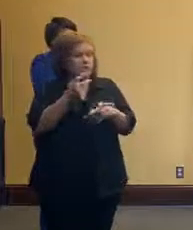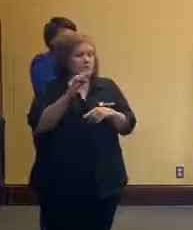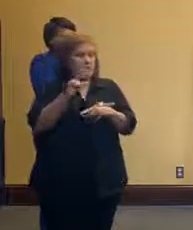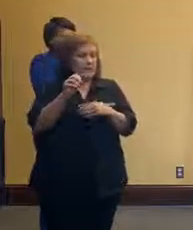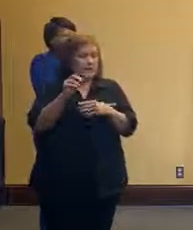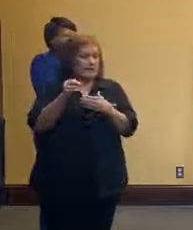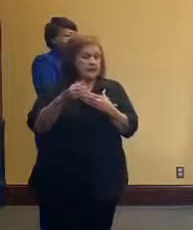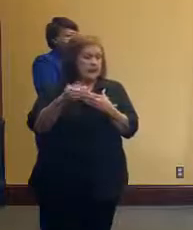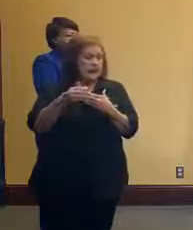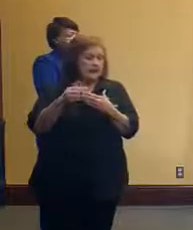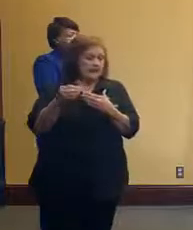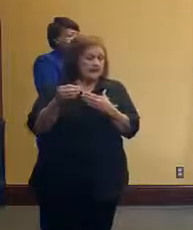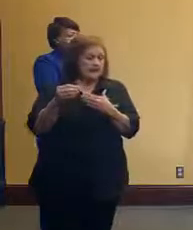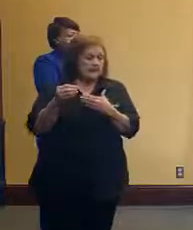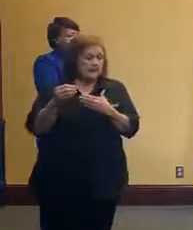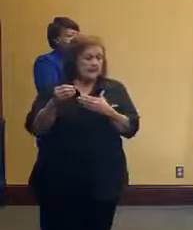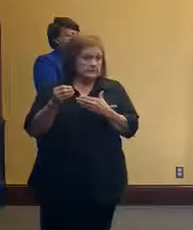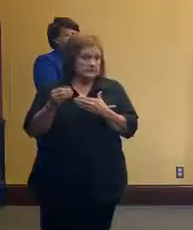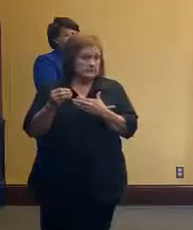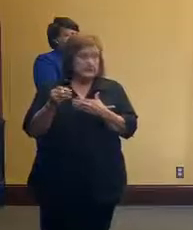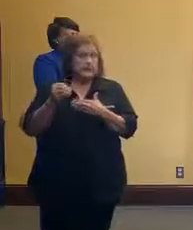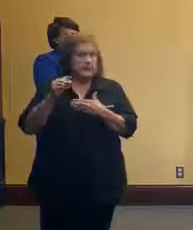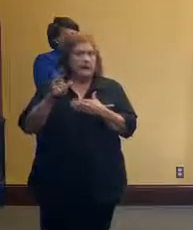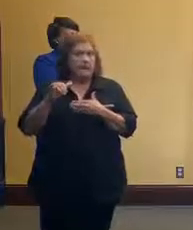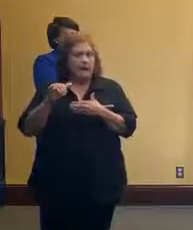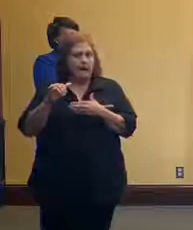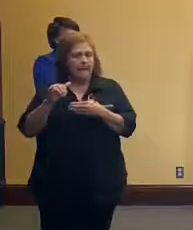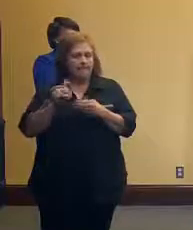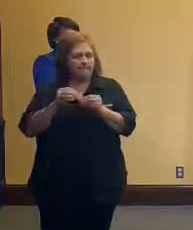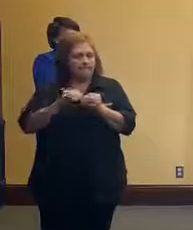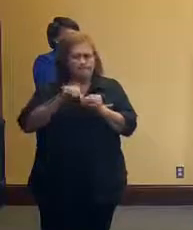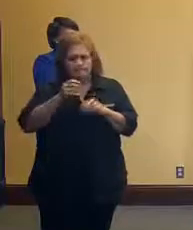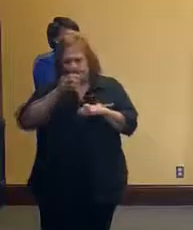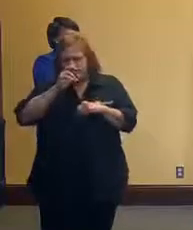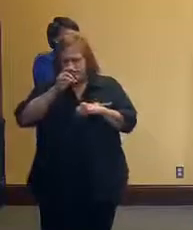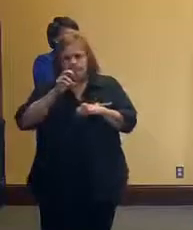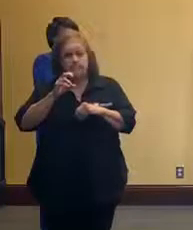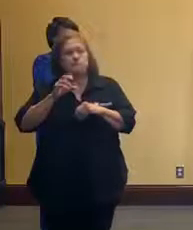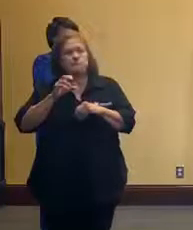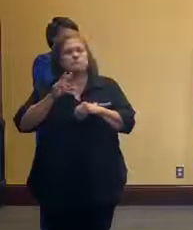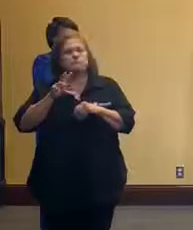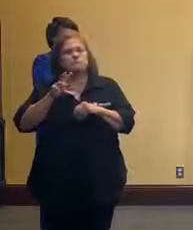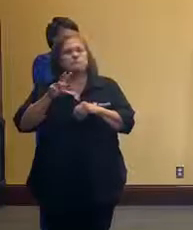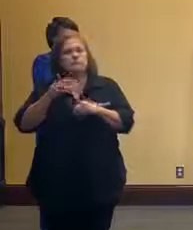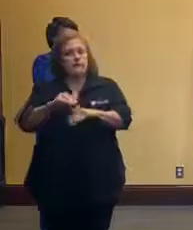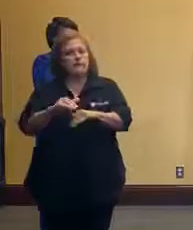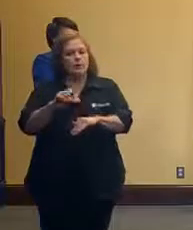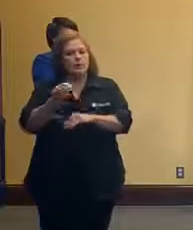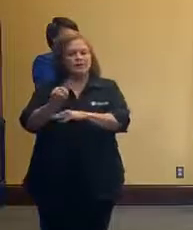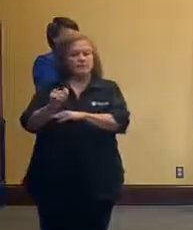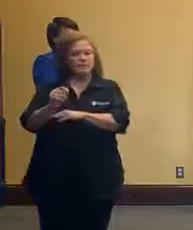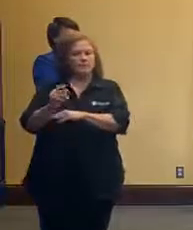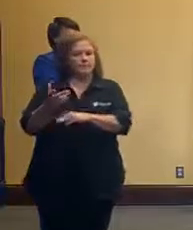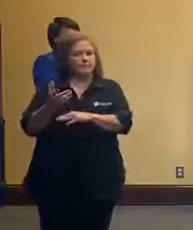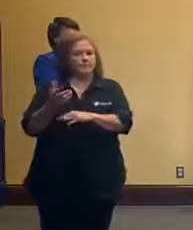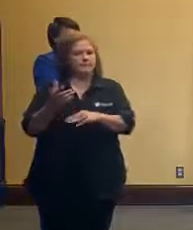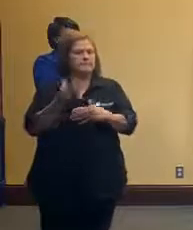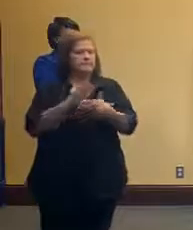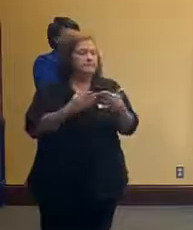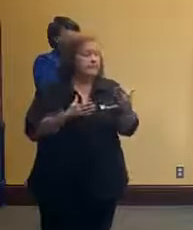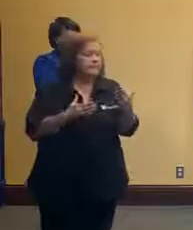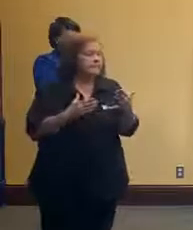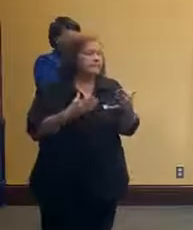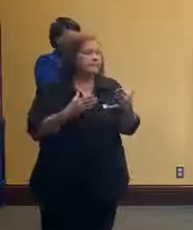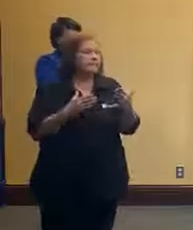of savings identified by just stricter and tighter controls of our overtime usage. Some of that is a ripple effect of the cancellation